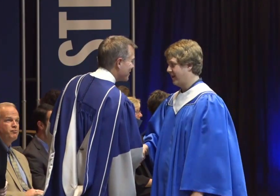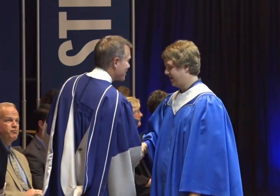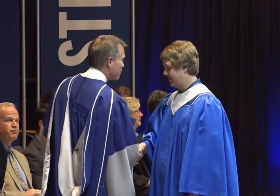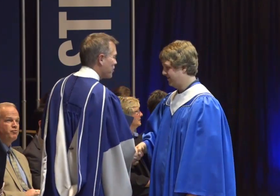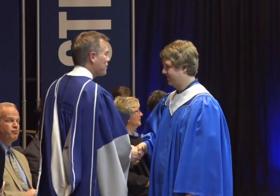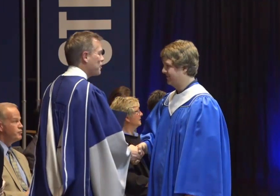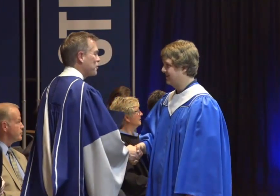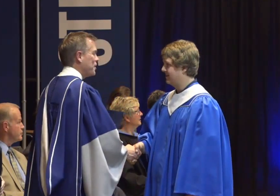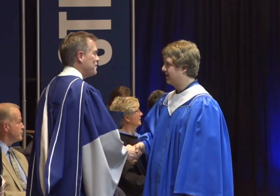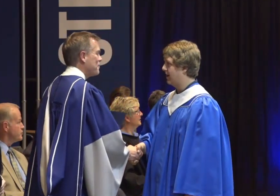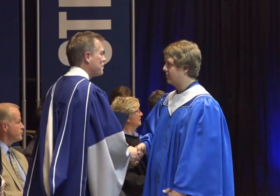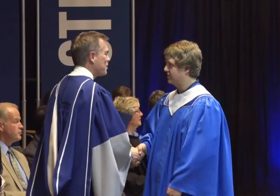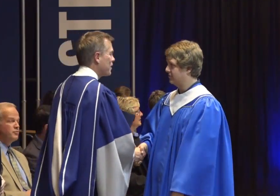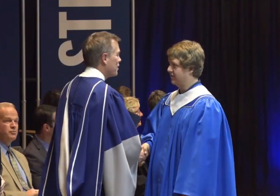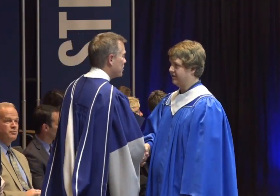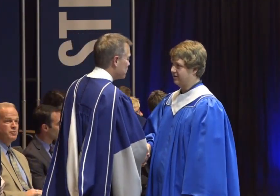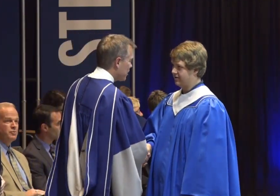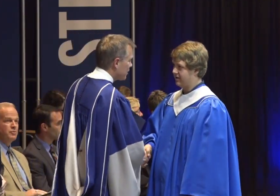Thanks, Liam.